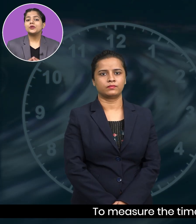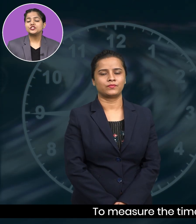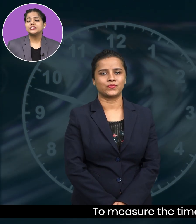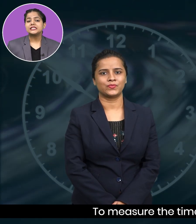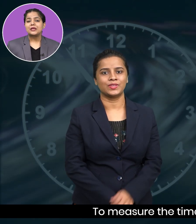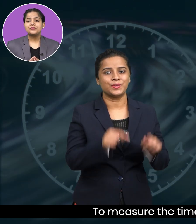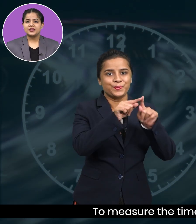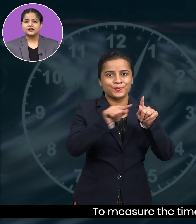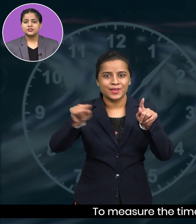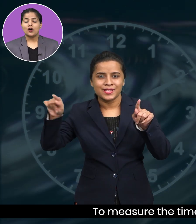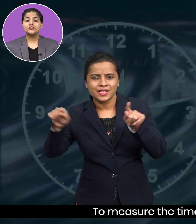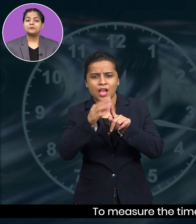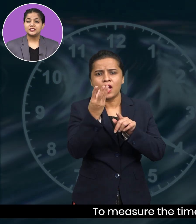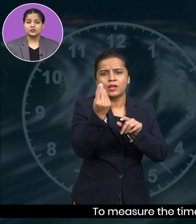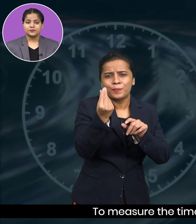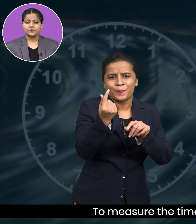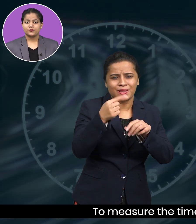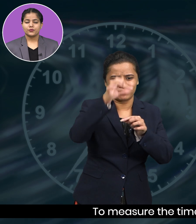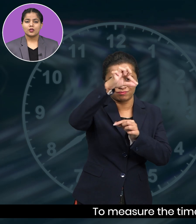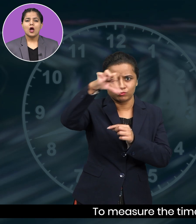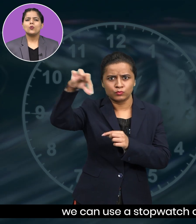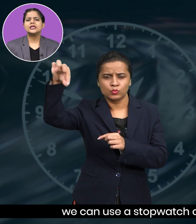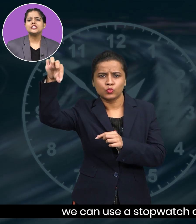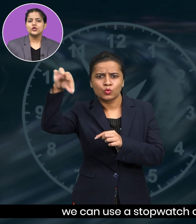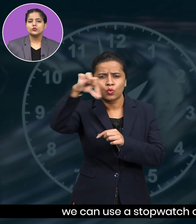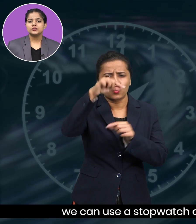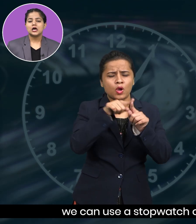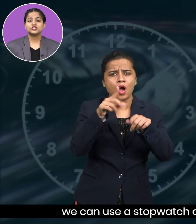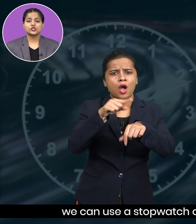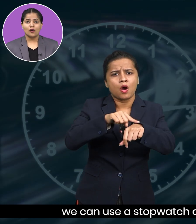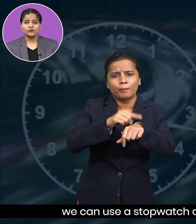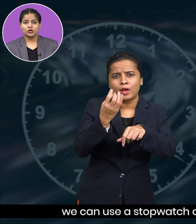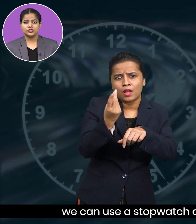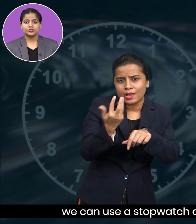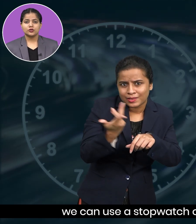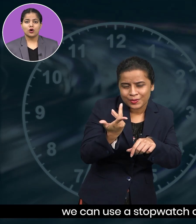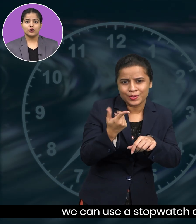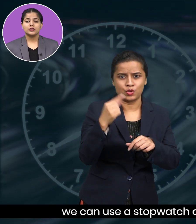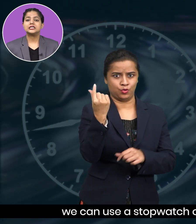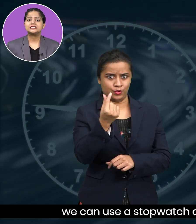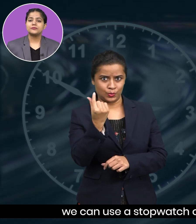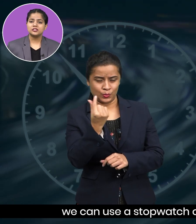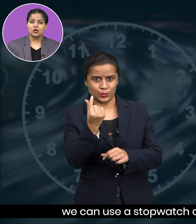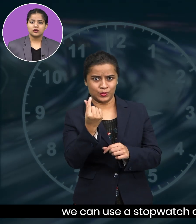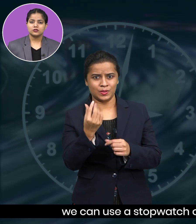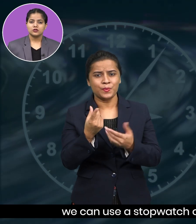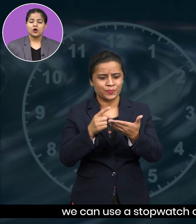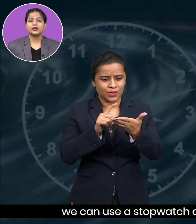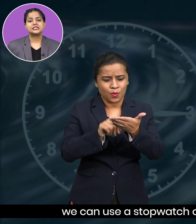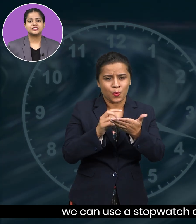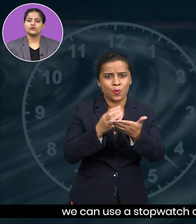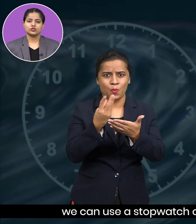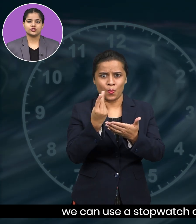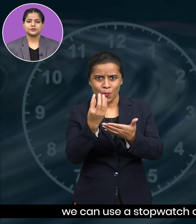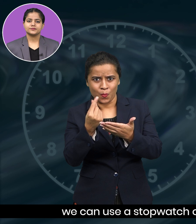To measure the time period of the pendulum, we can use a stopwatch or a table clock or